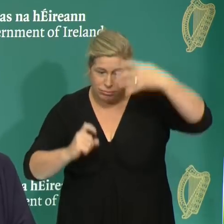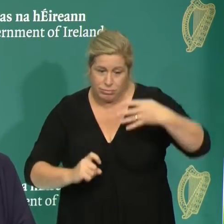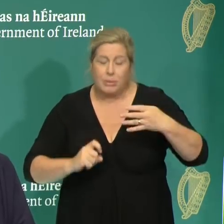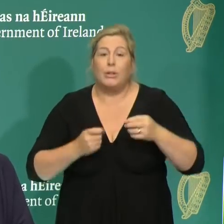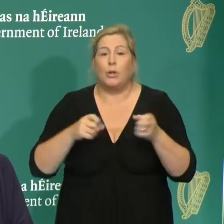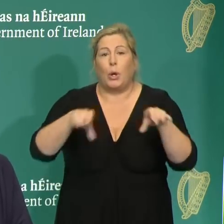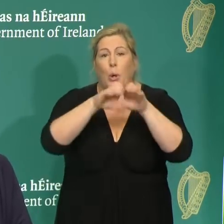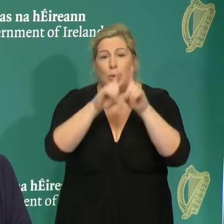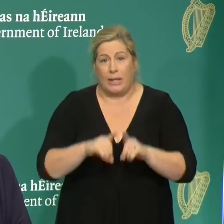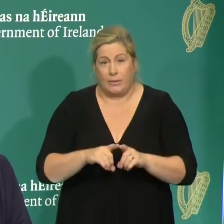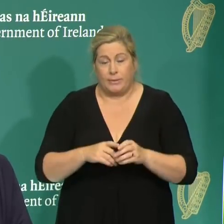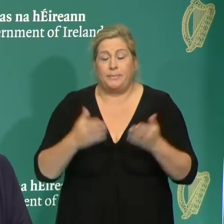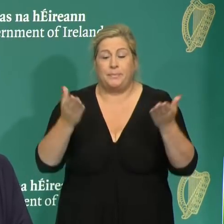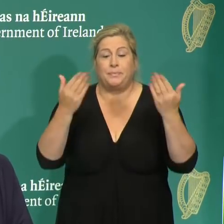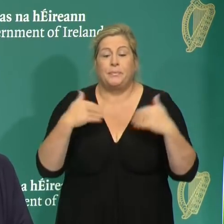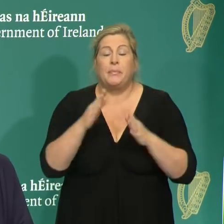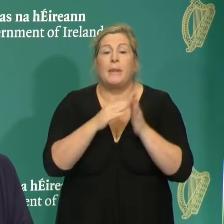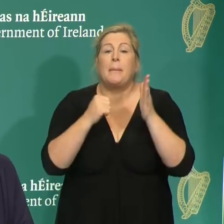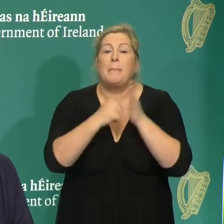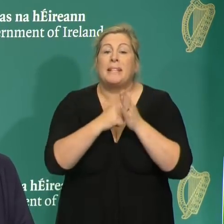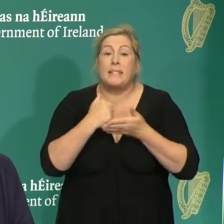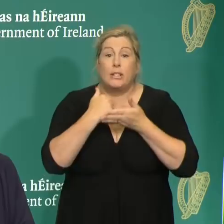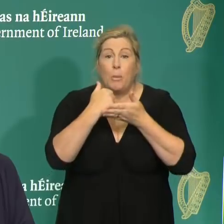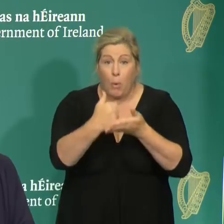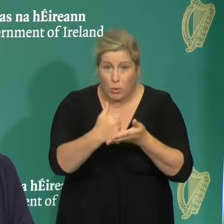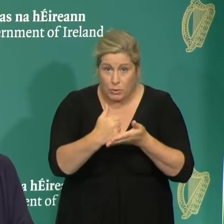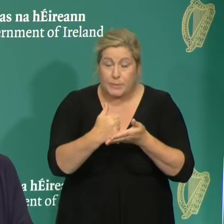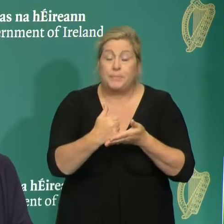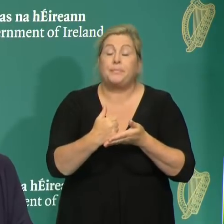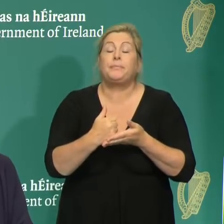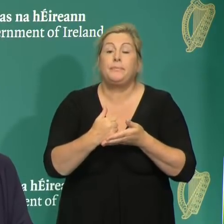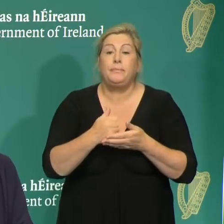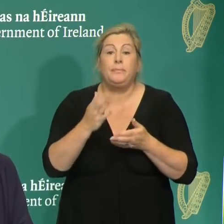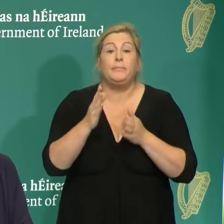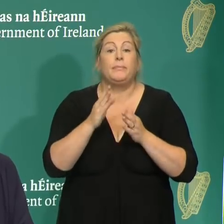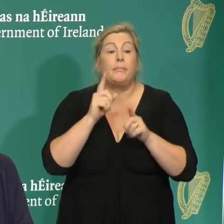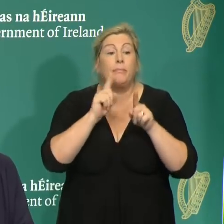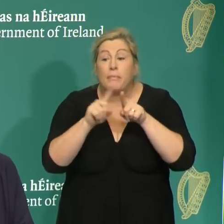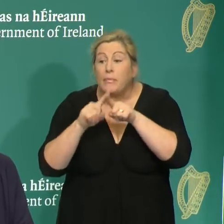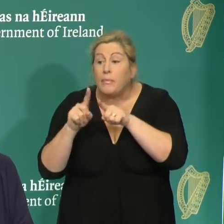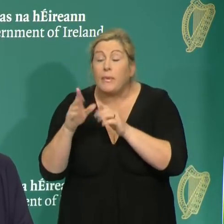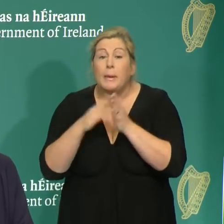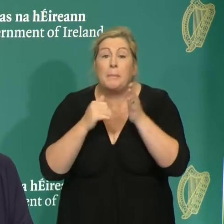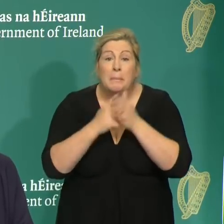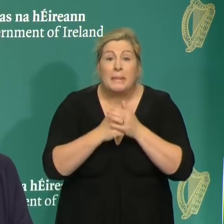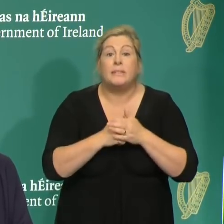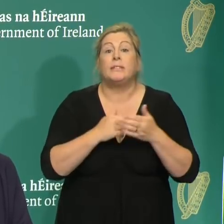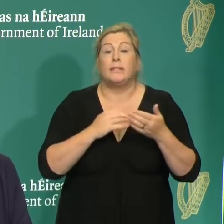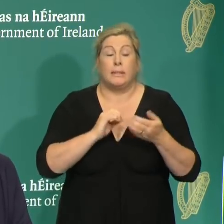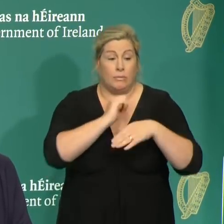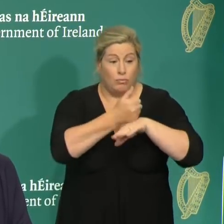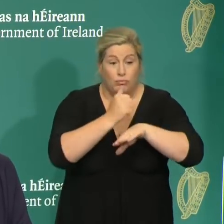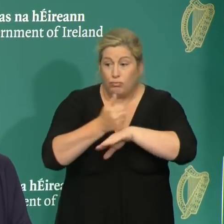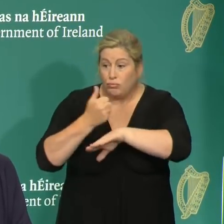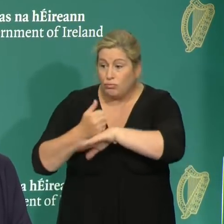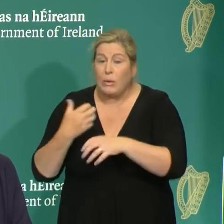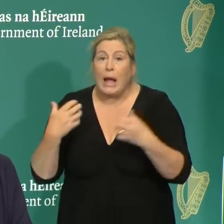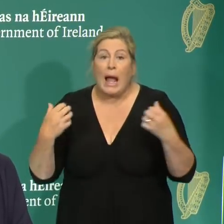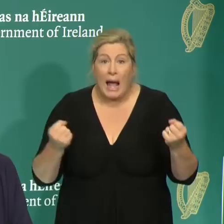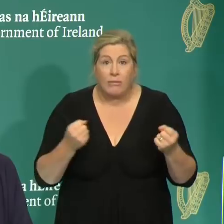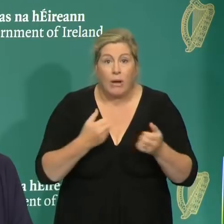Business supports. As businesses continue to restore their operations, a range of measures remain in place to support